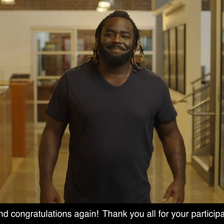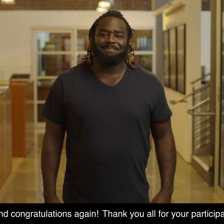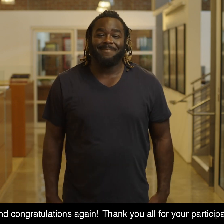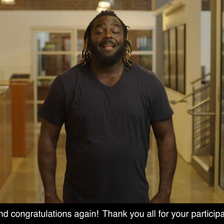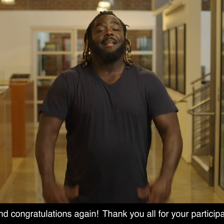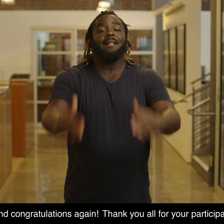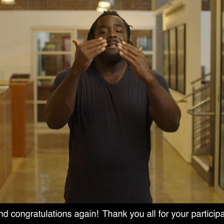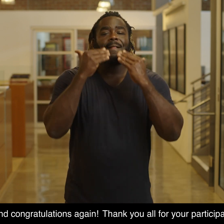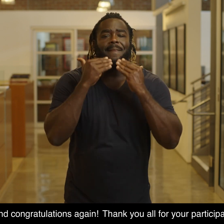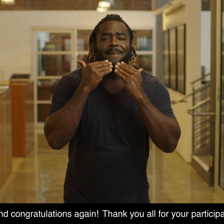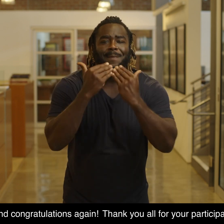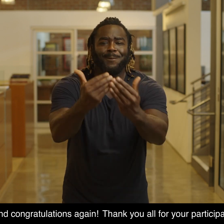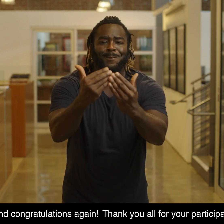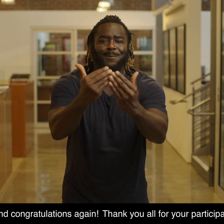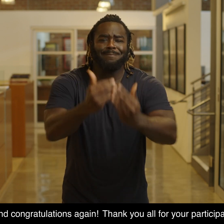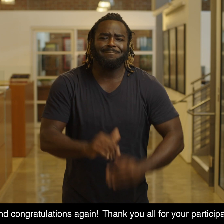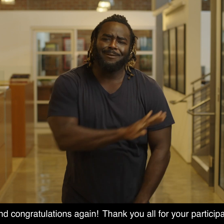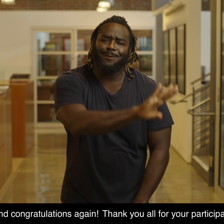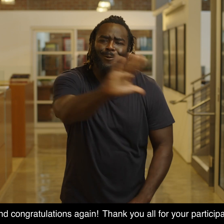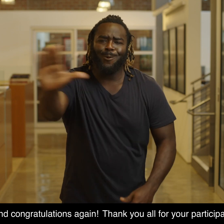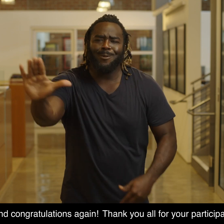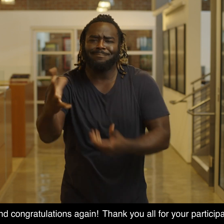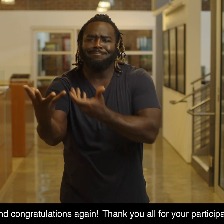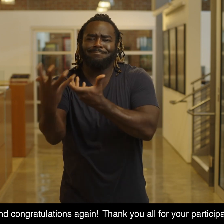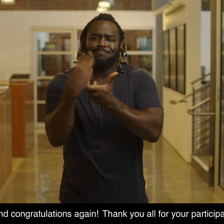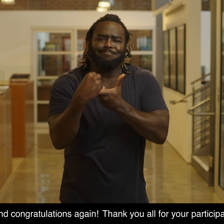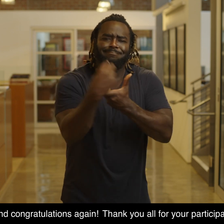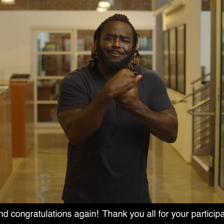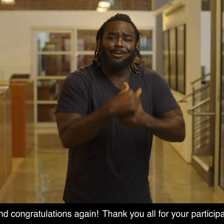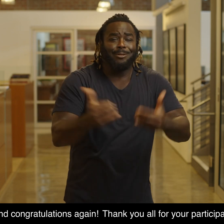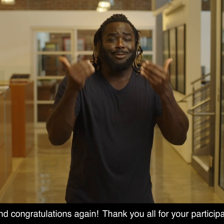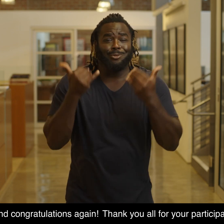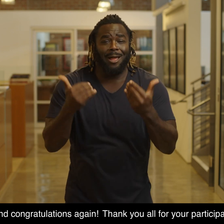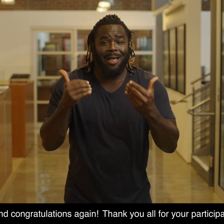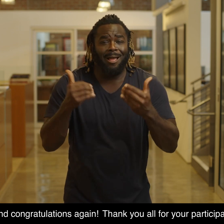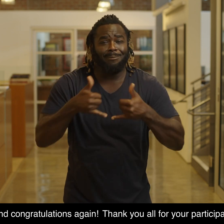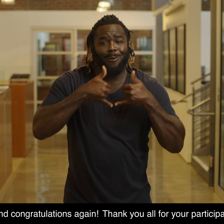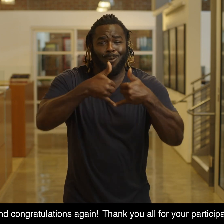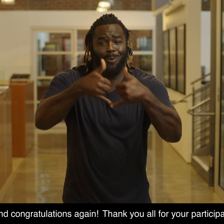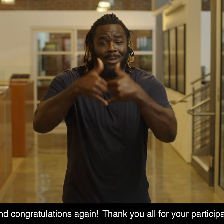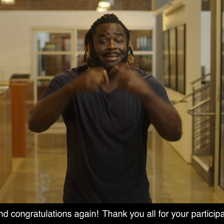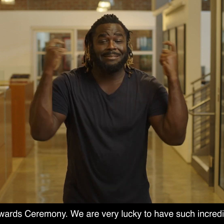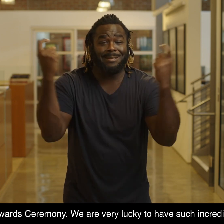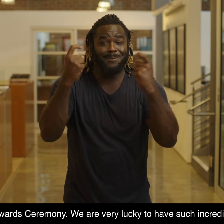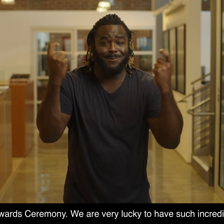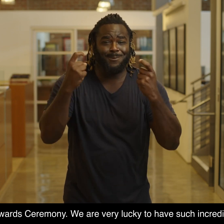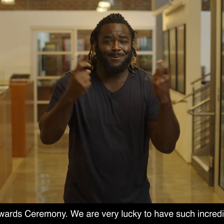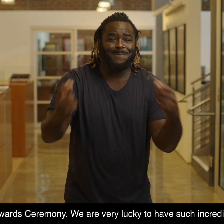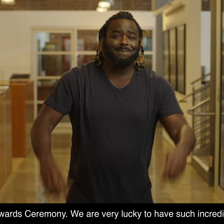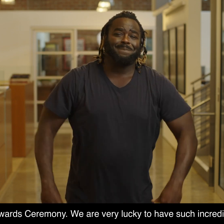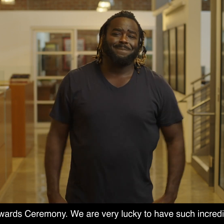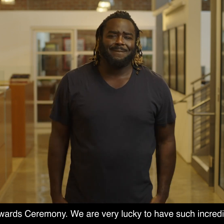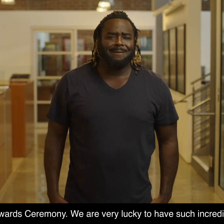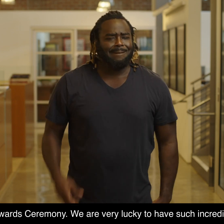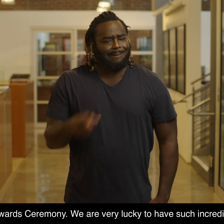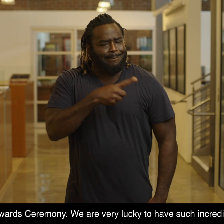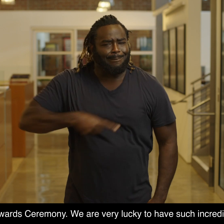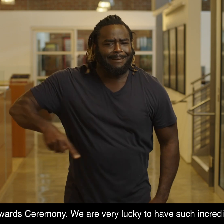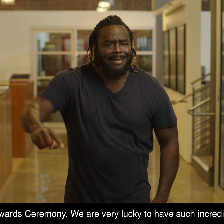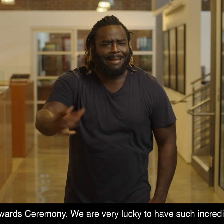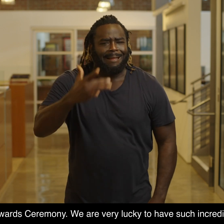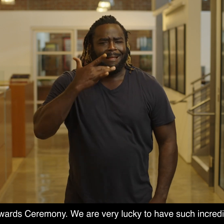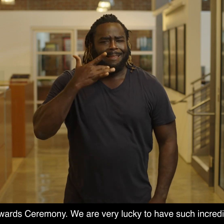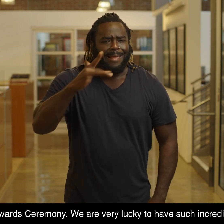And congratulations again. Thank you all for your participation in today's award